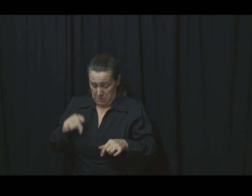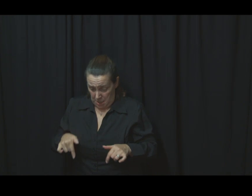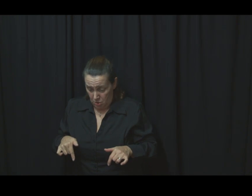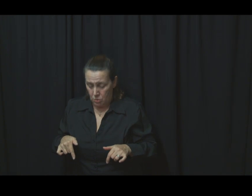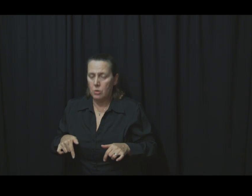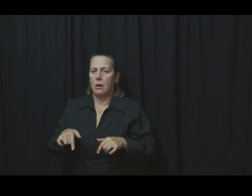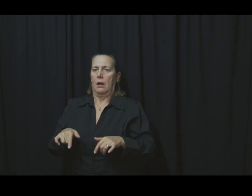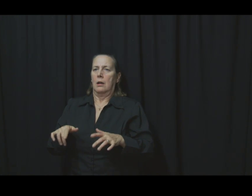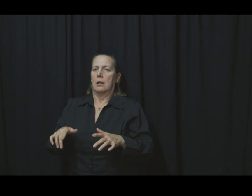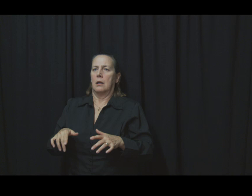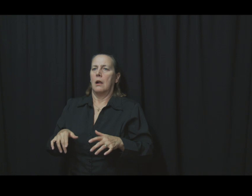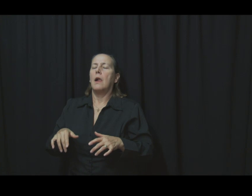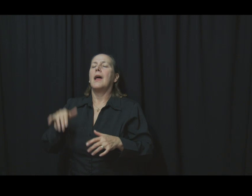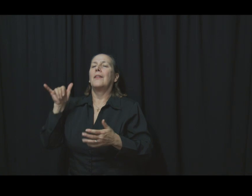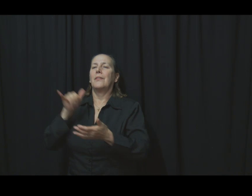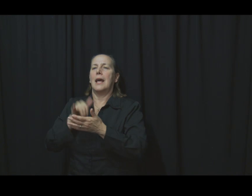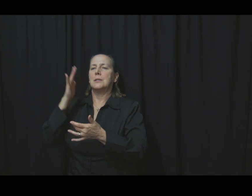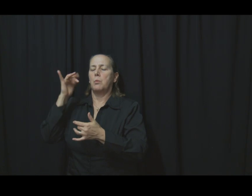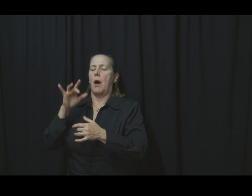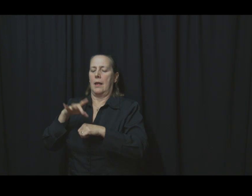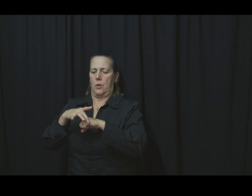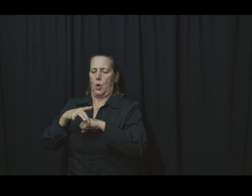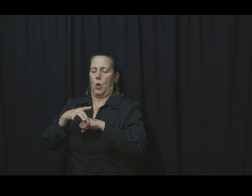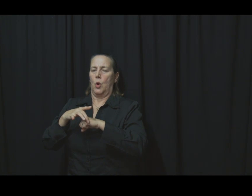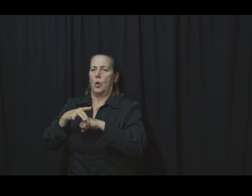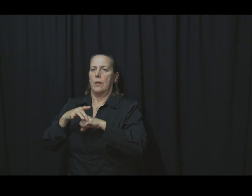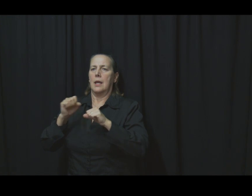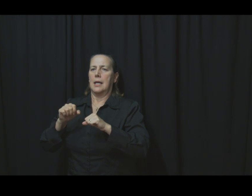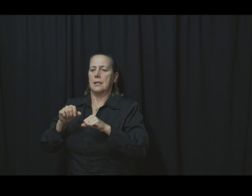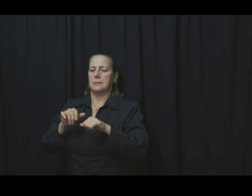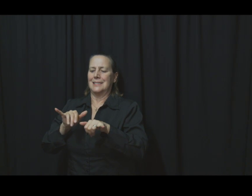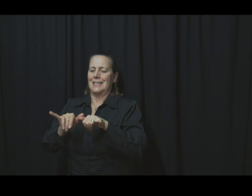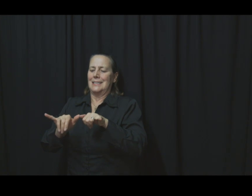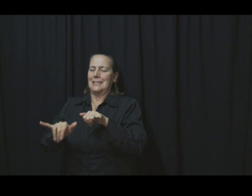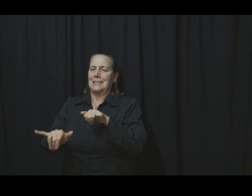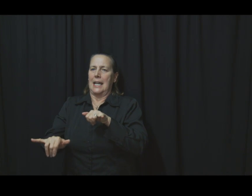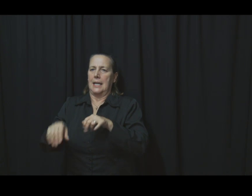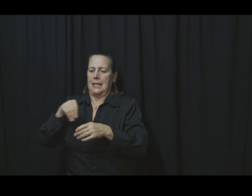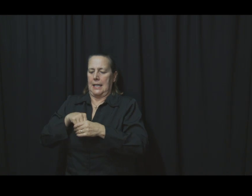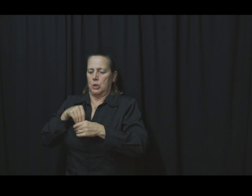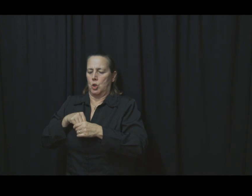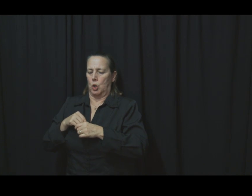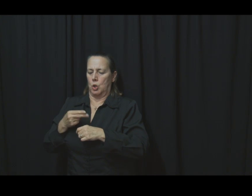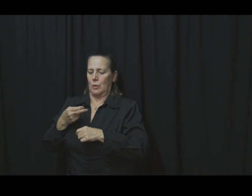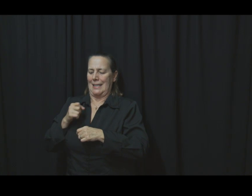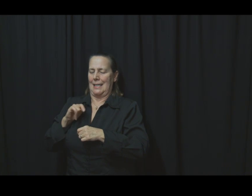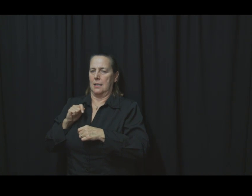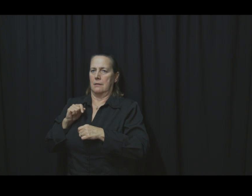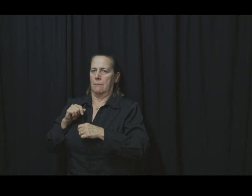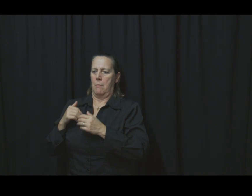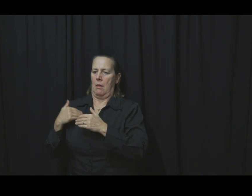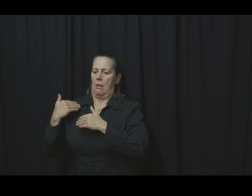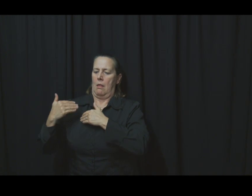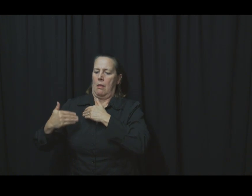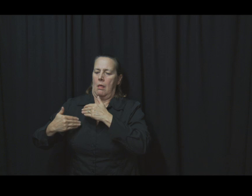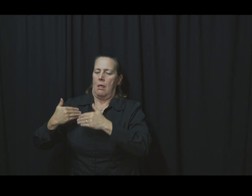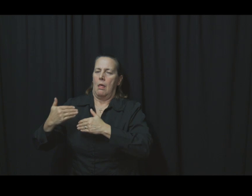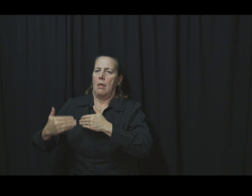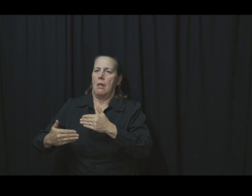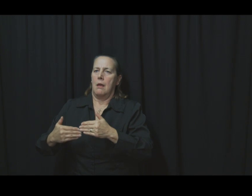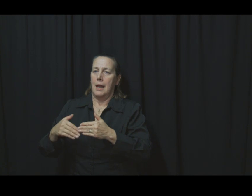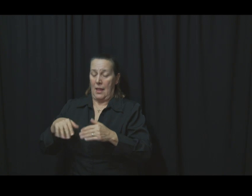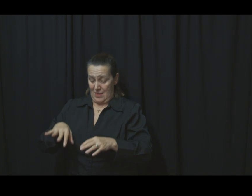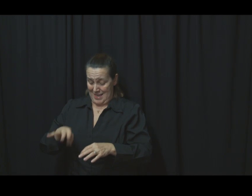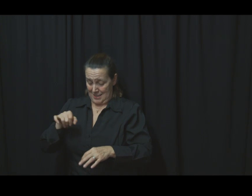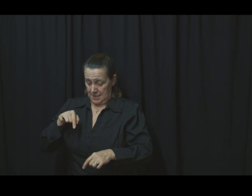is. It's why the Earth has been able to sustain its internal heat all these millennia. And this discovery, it's